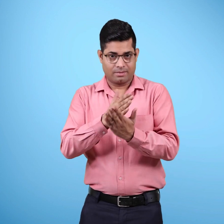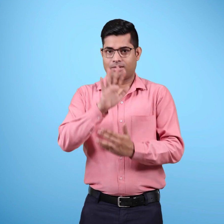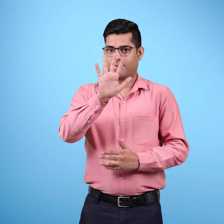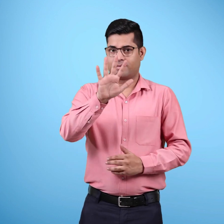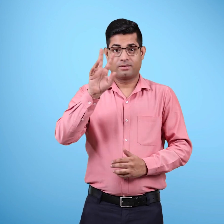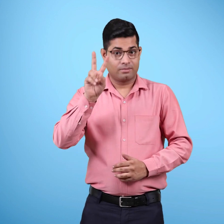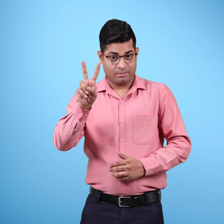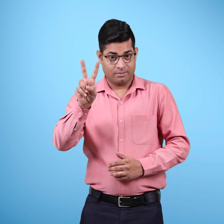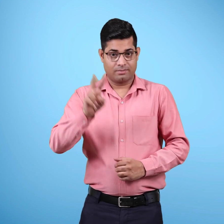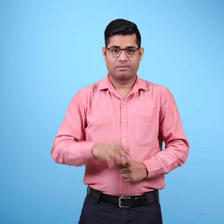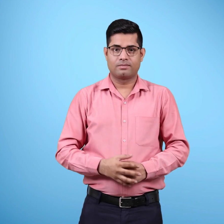Page 52.